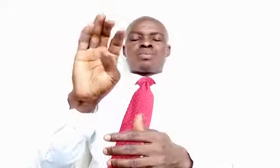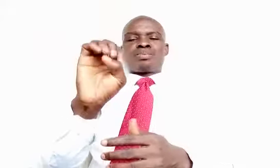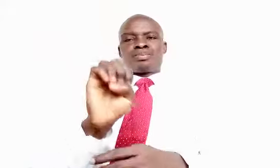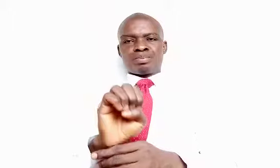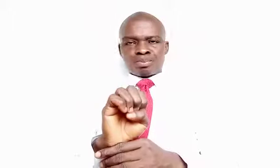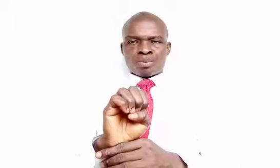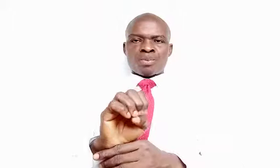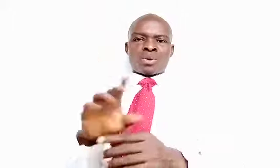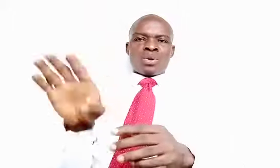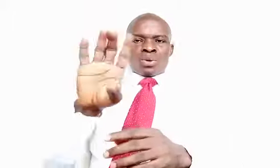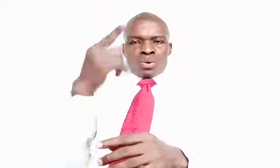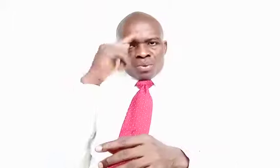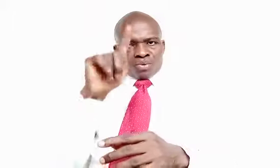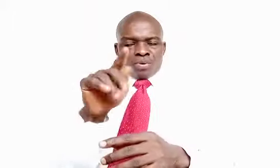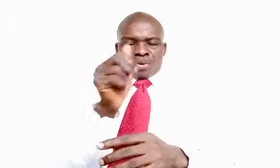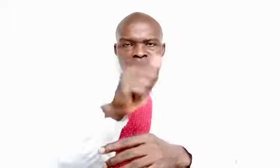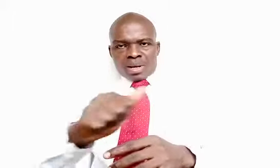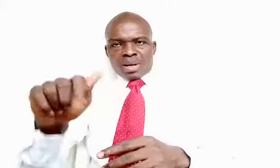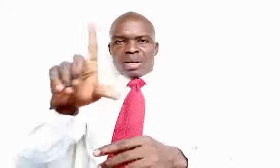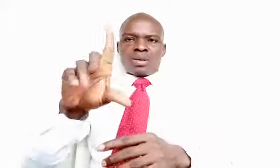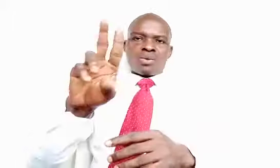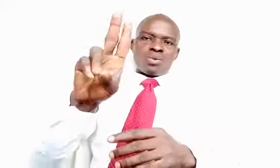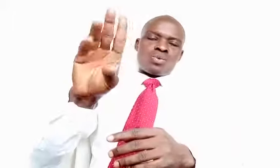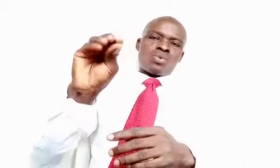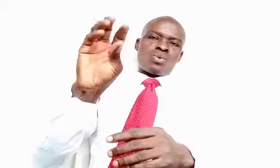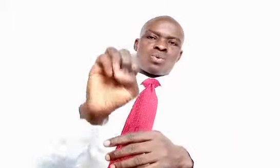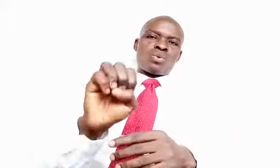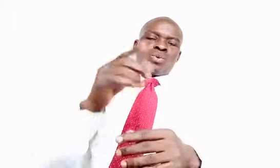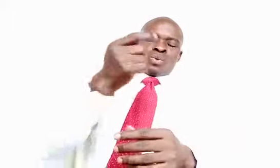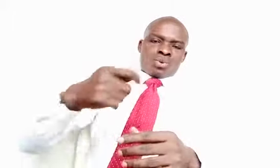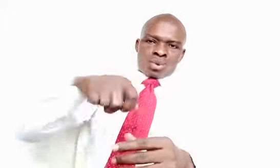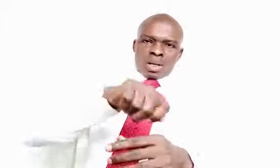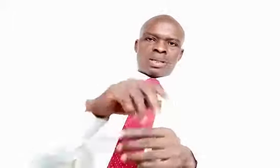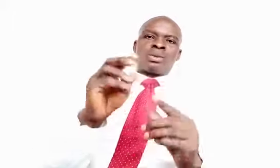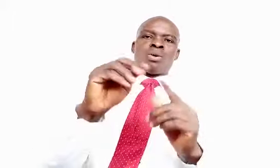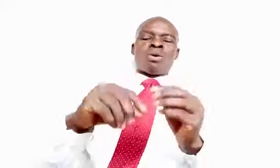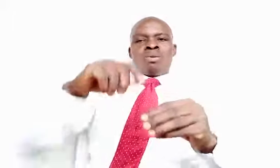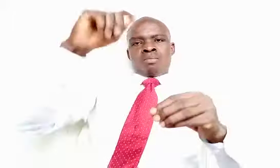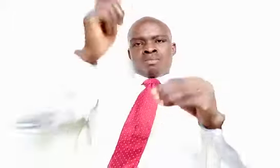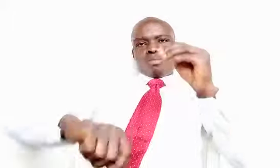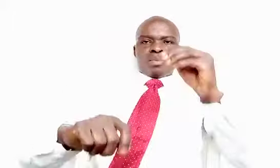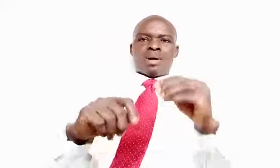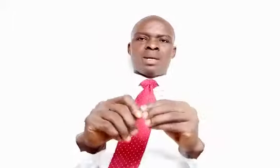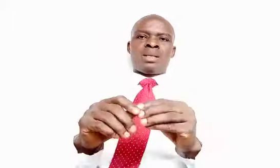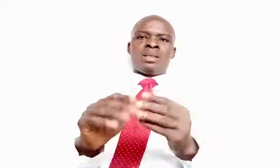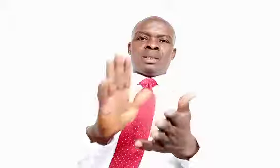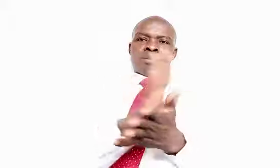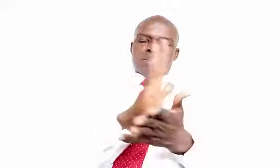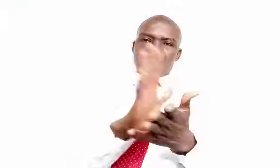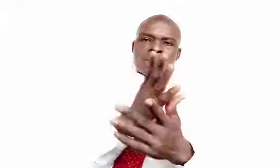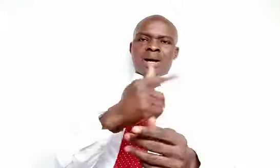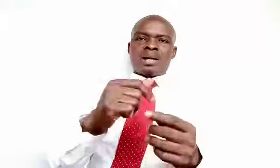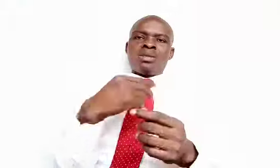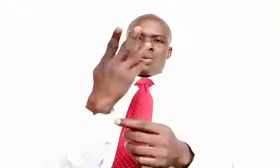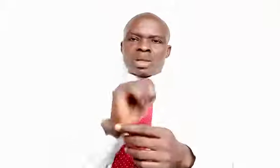Look for a Ludo die and a matchbox and check these properties on them.